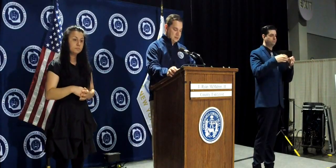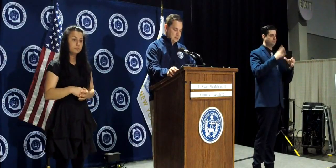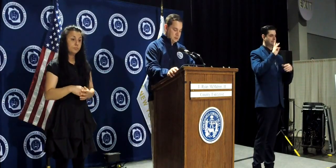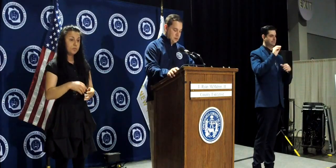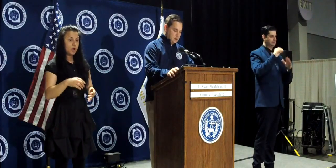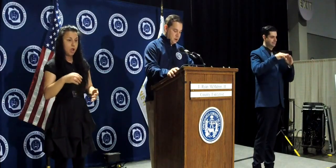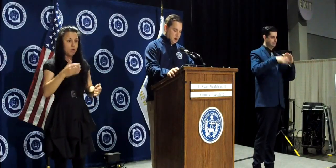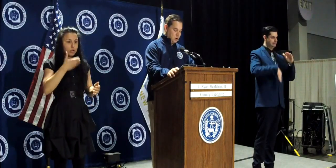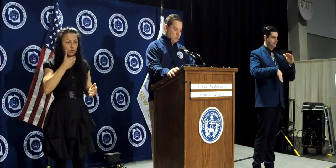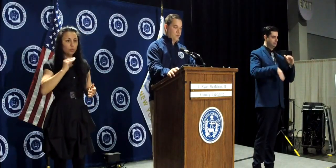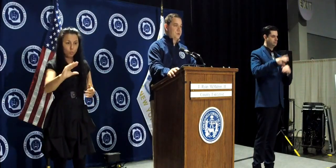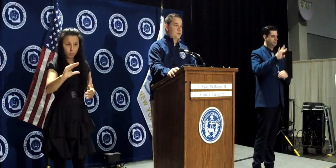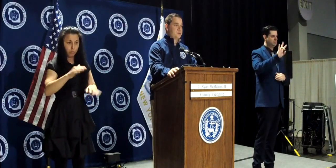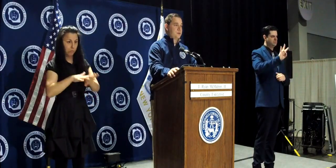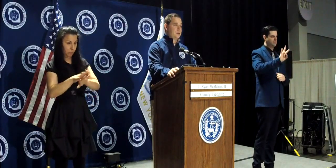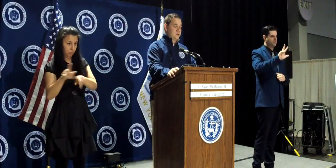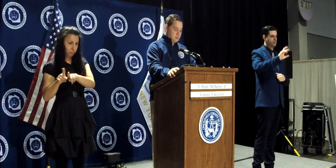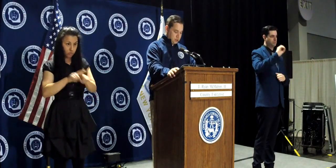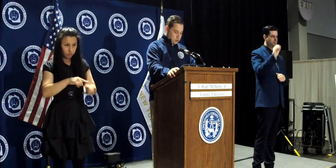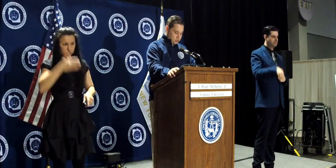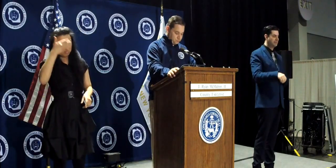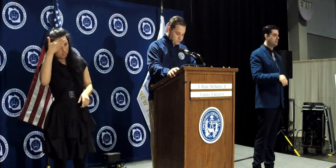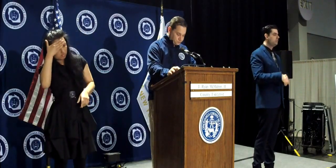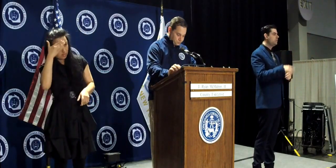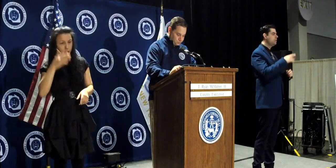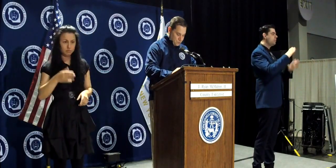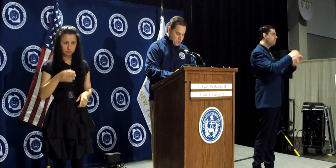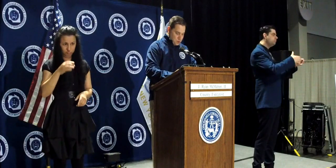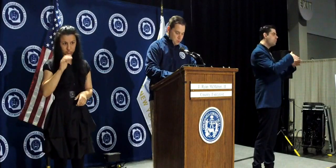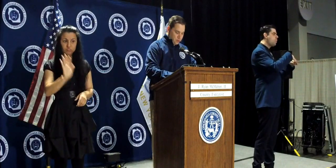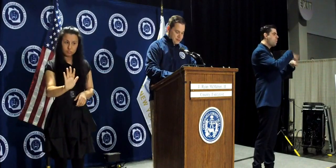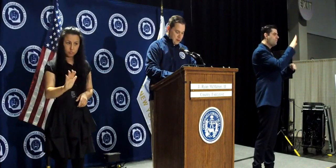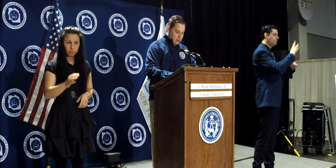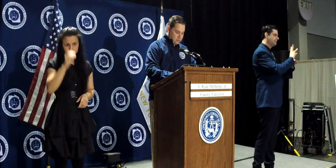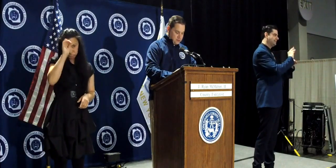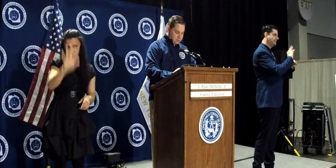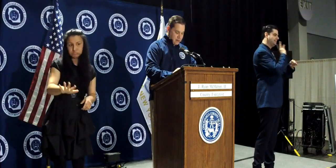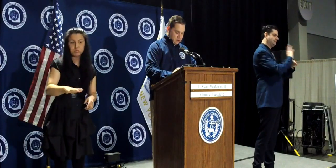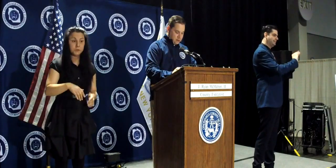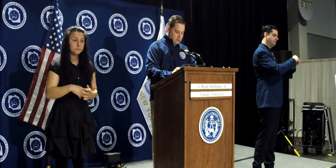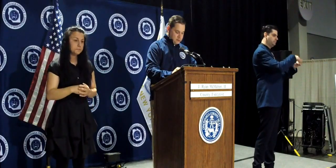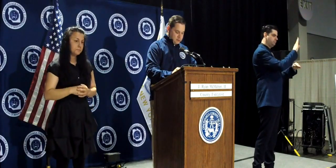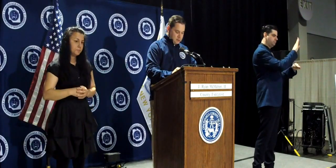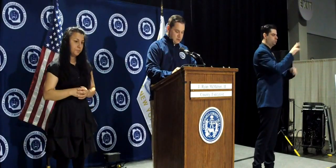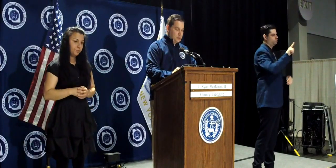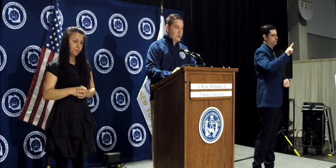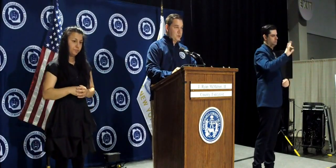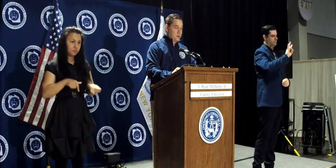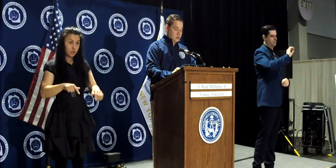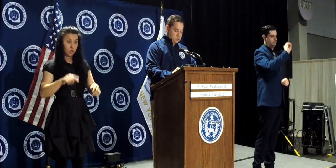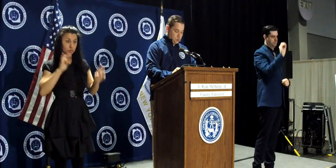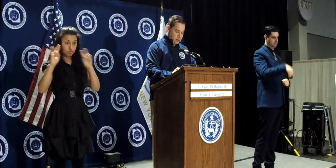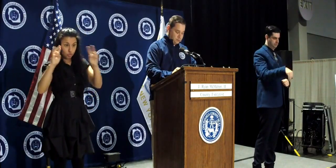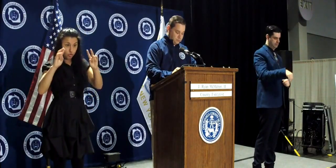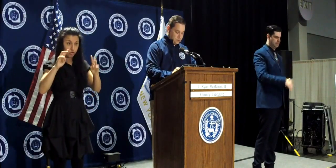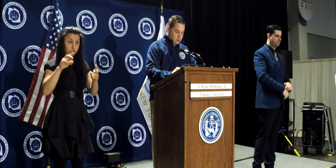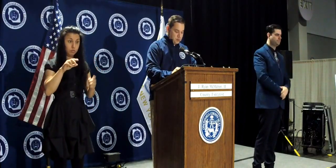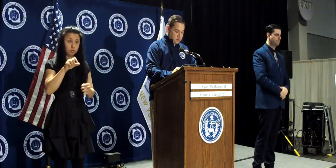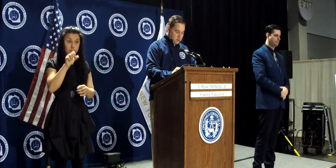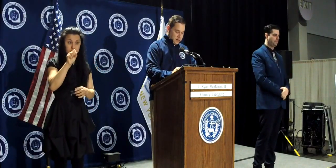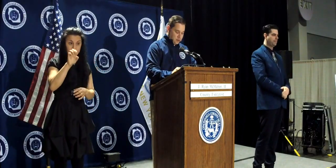COVID-19 cases are over 60 years of age. Breakdown by municipality: City of Syracuse